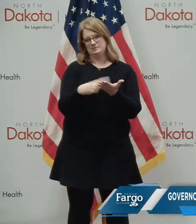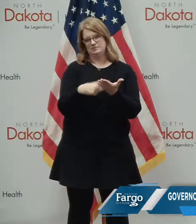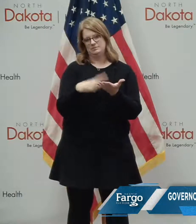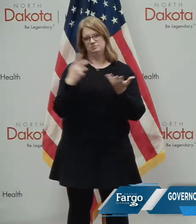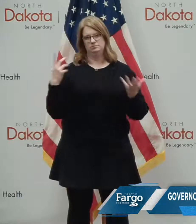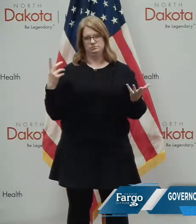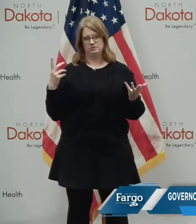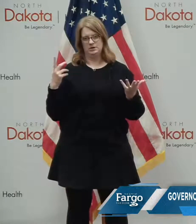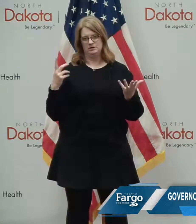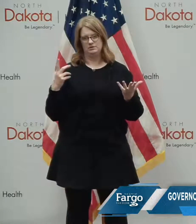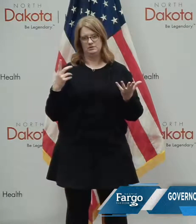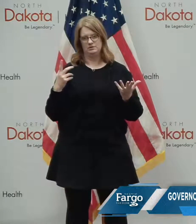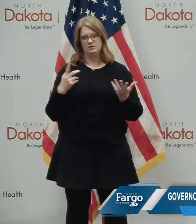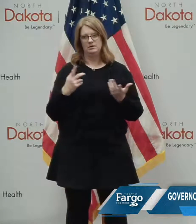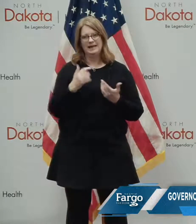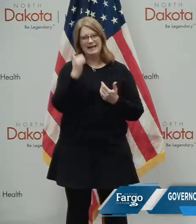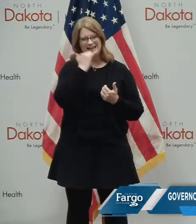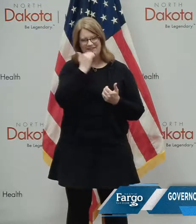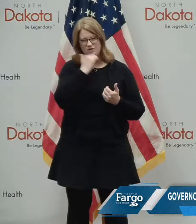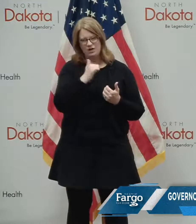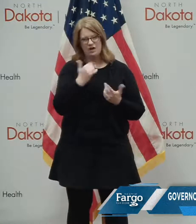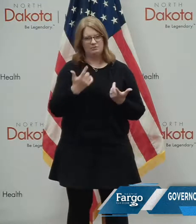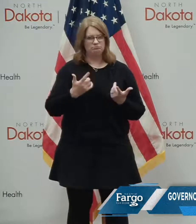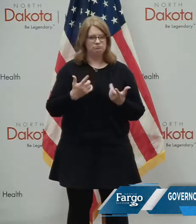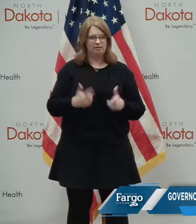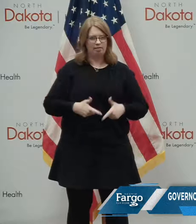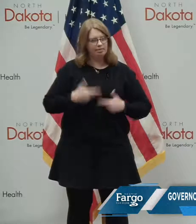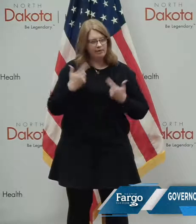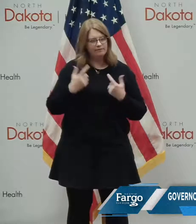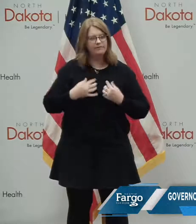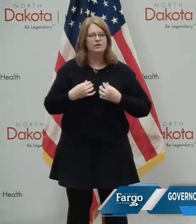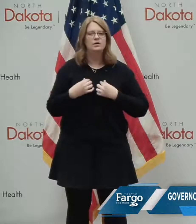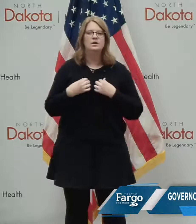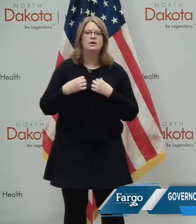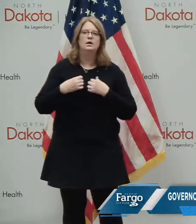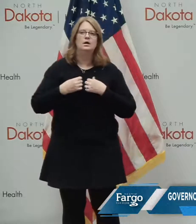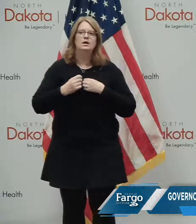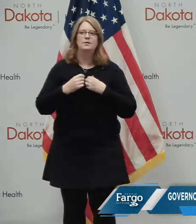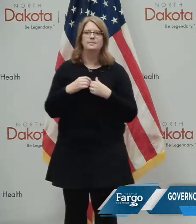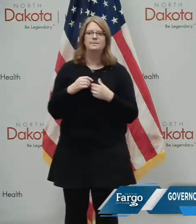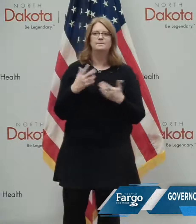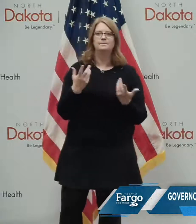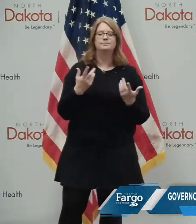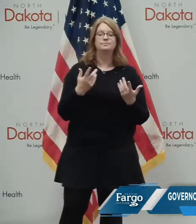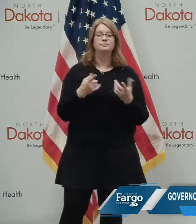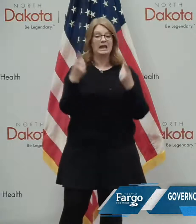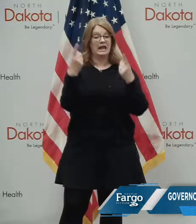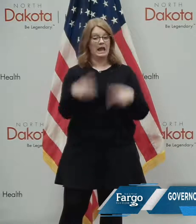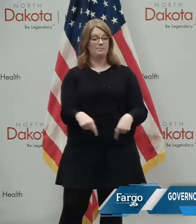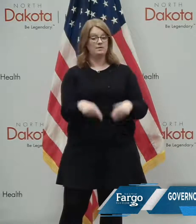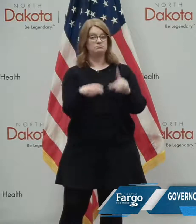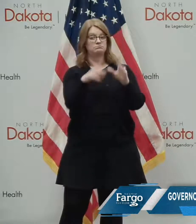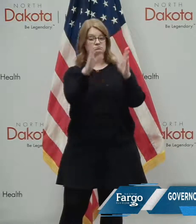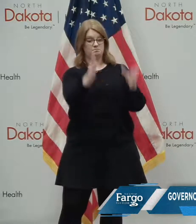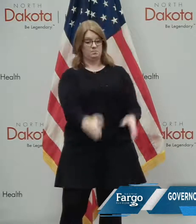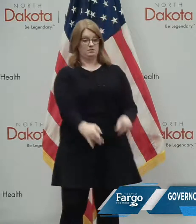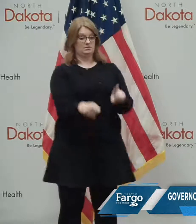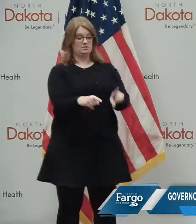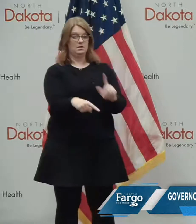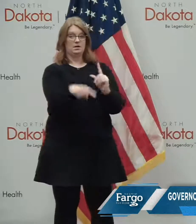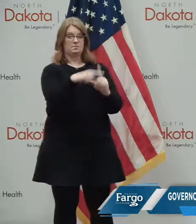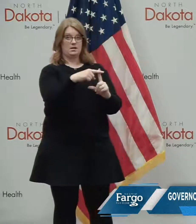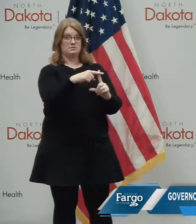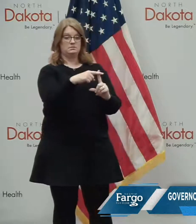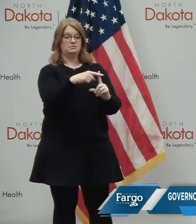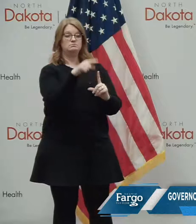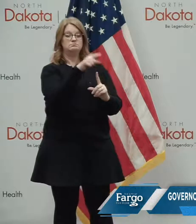how this will work in practicality on what Kirby just announced. If someone turns up positive, but they were wearing a